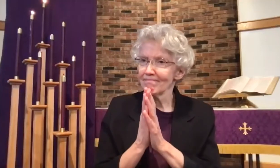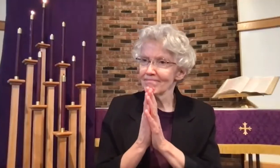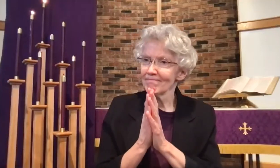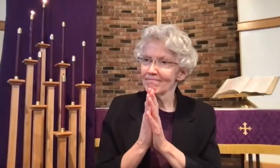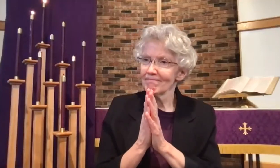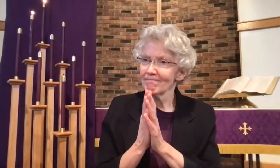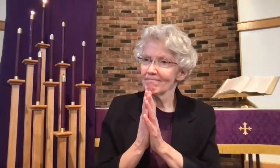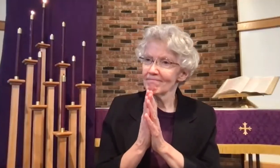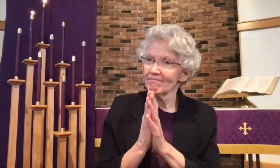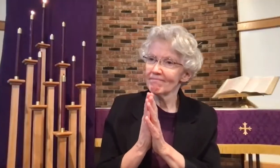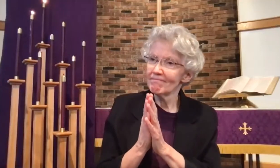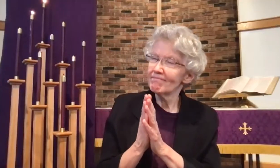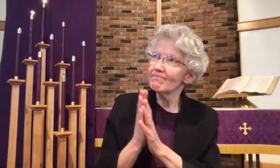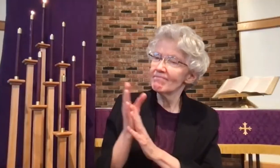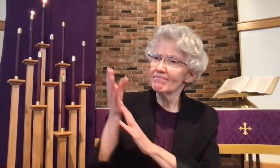Let us pray.